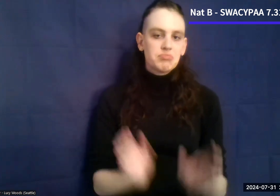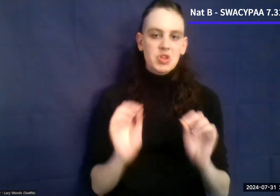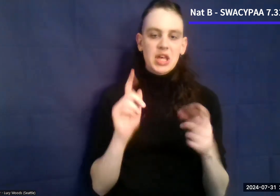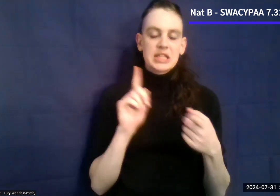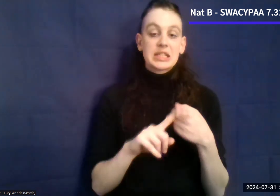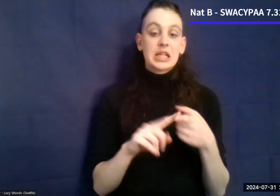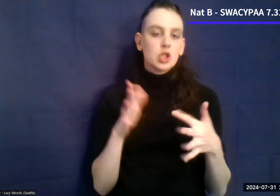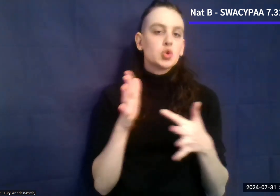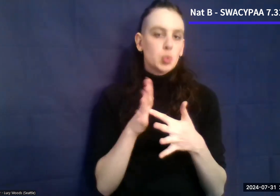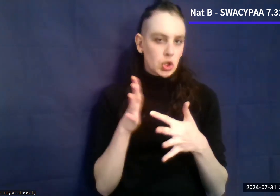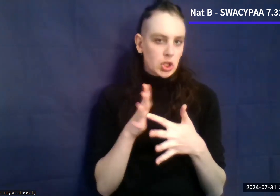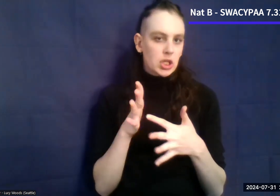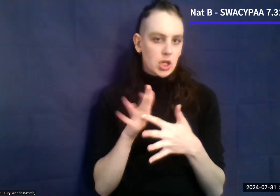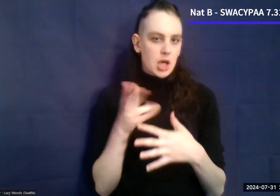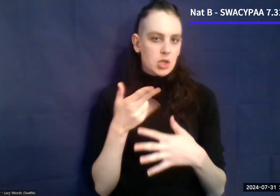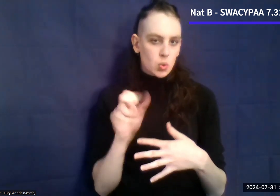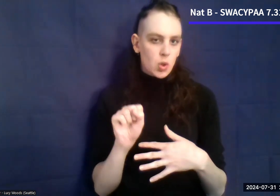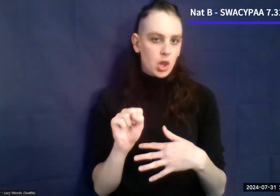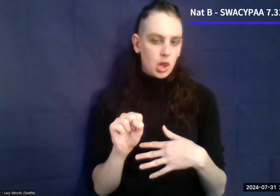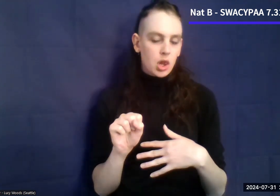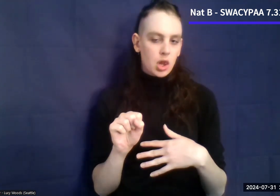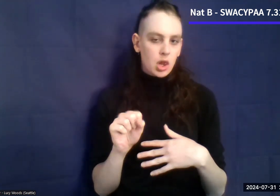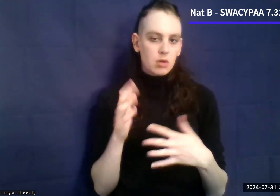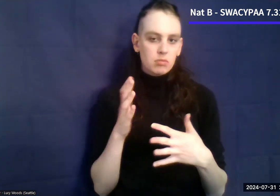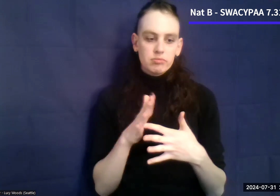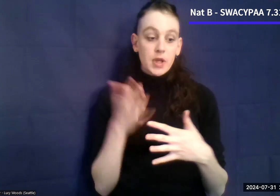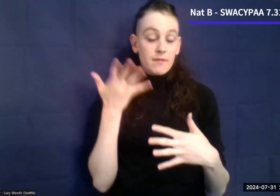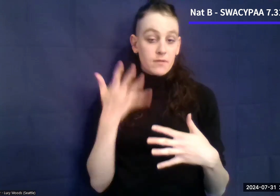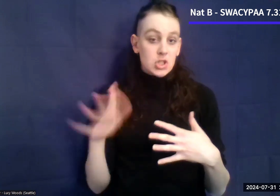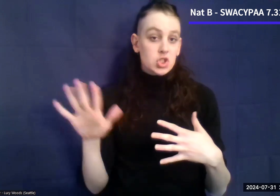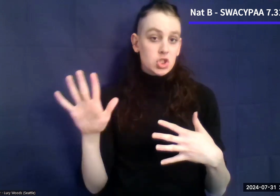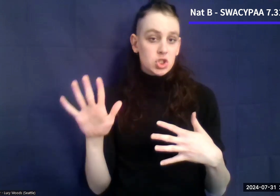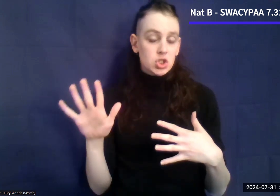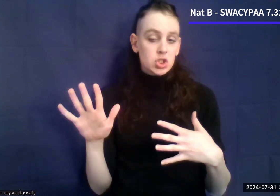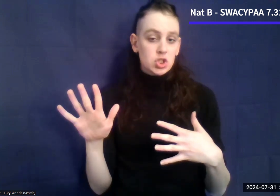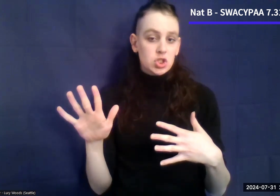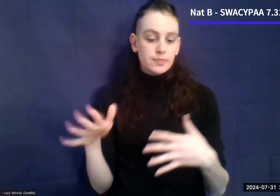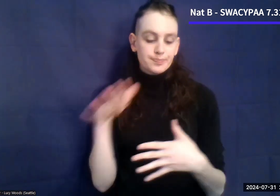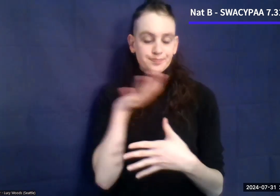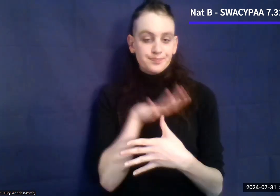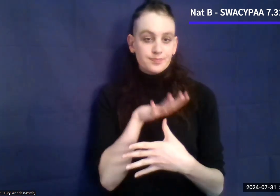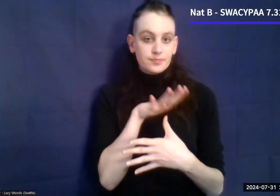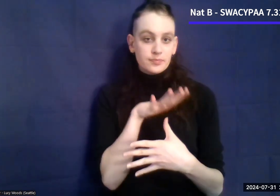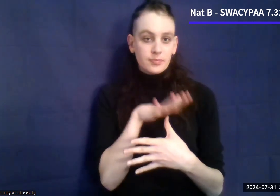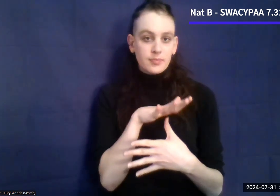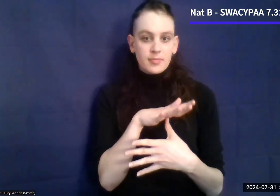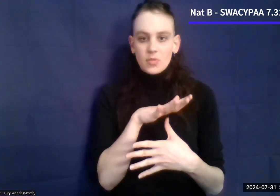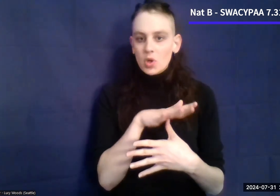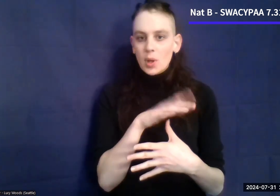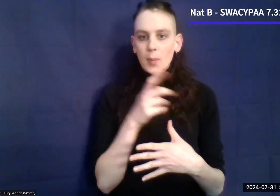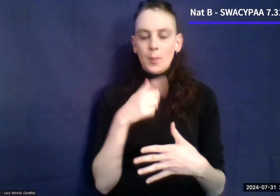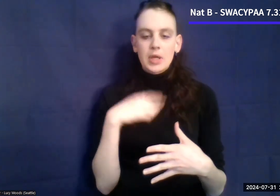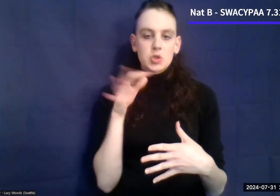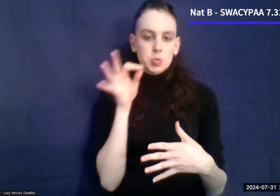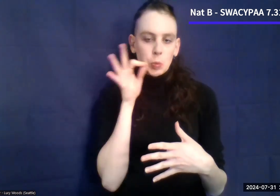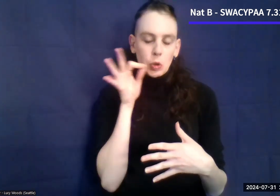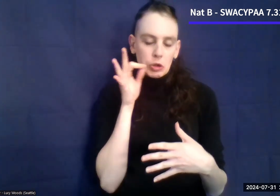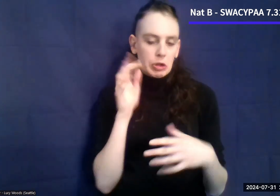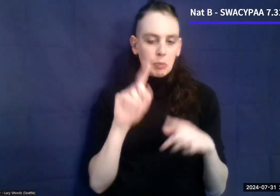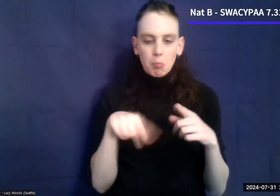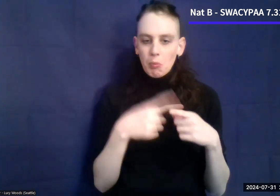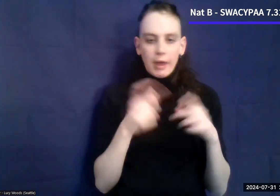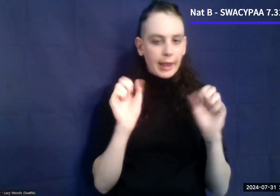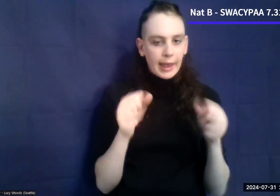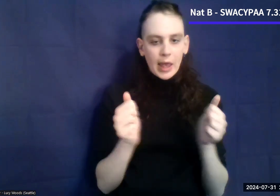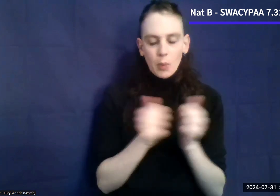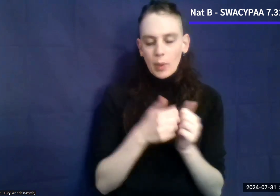year. Um, Junior year passed, and then senior year I was like smoking whenever I could with my friends,